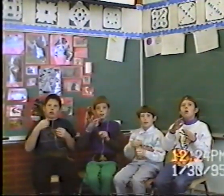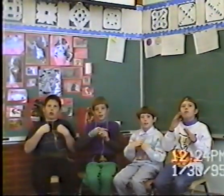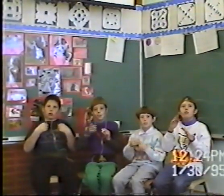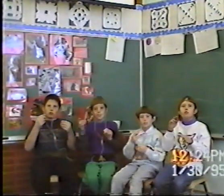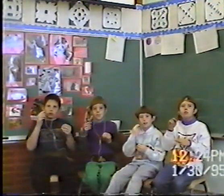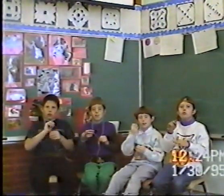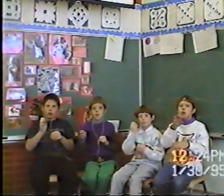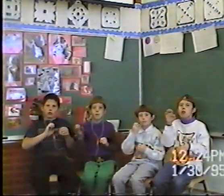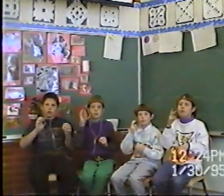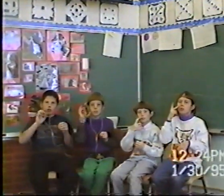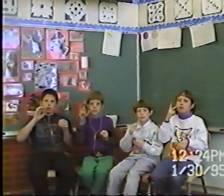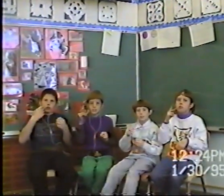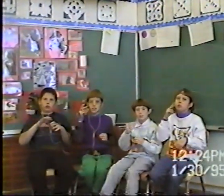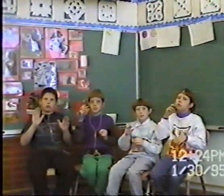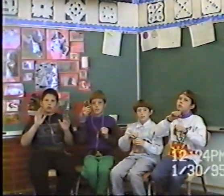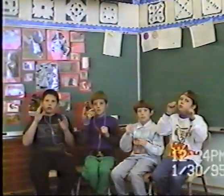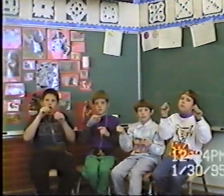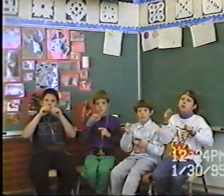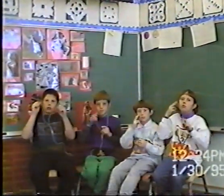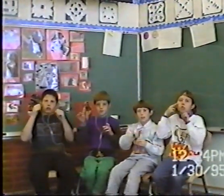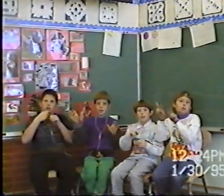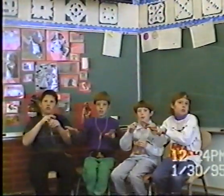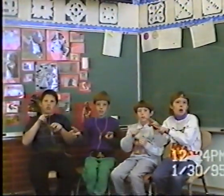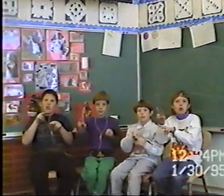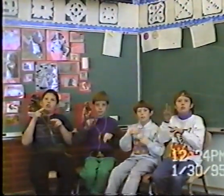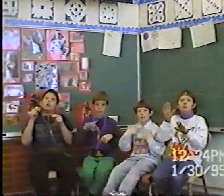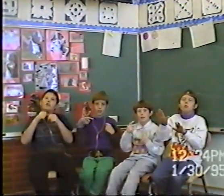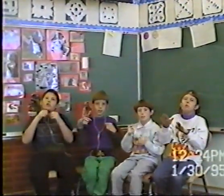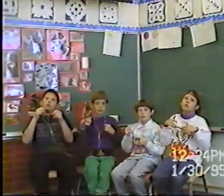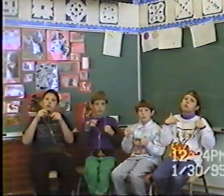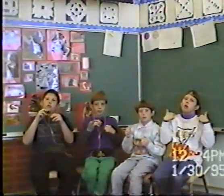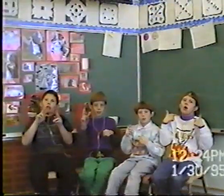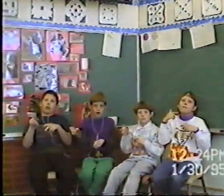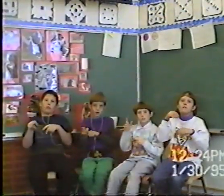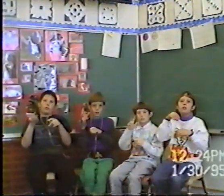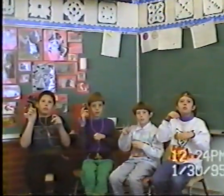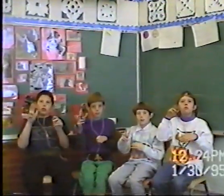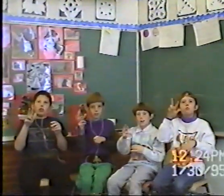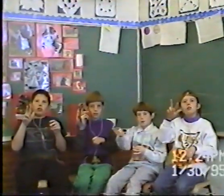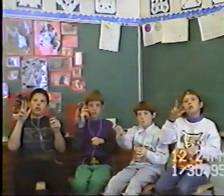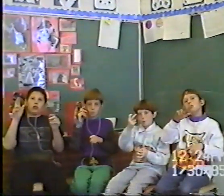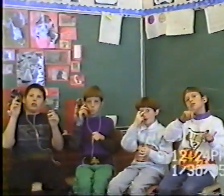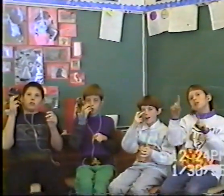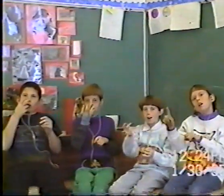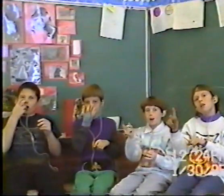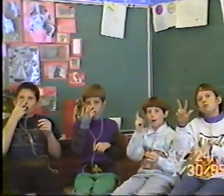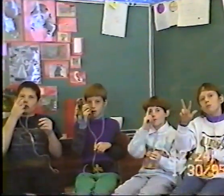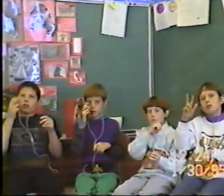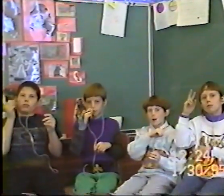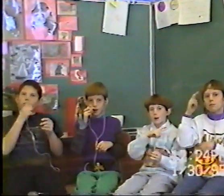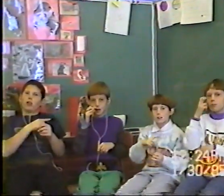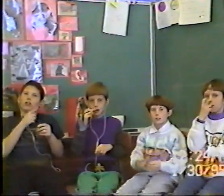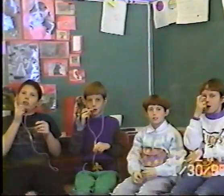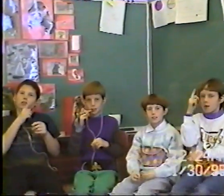you ever seen such a sight in your life as three blind mice? Three